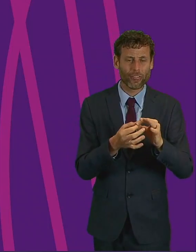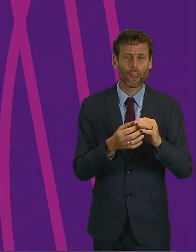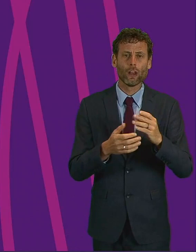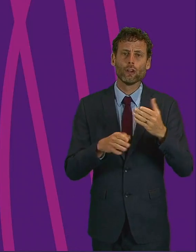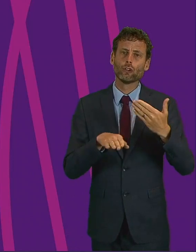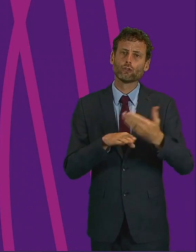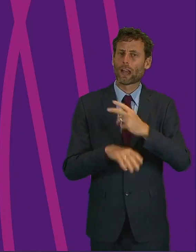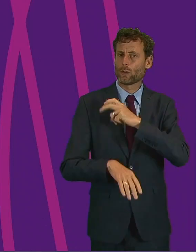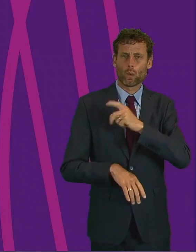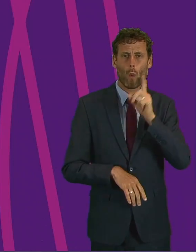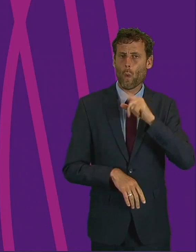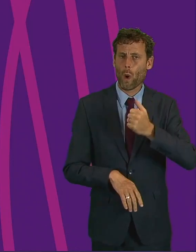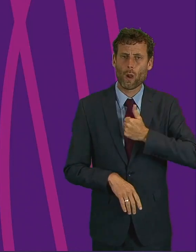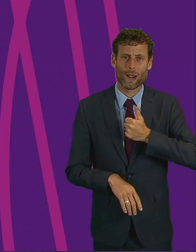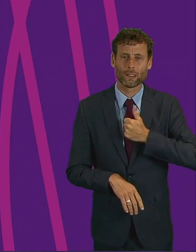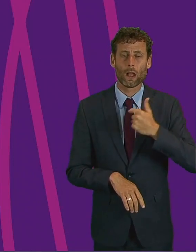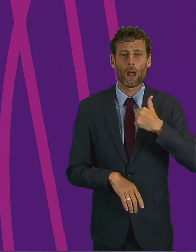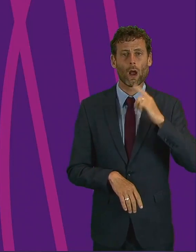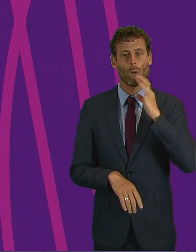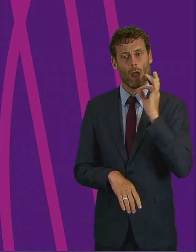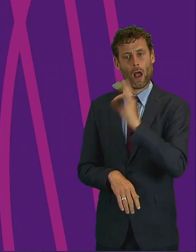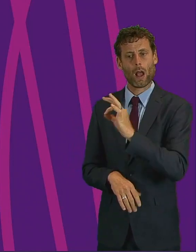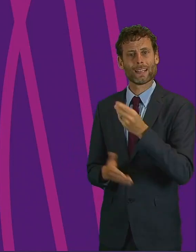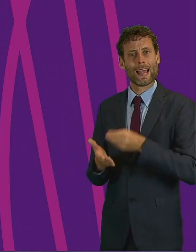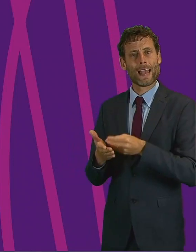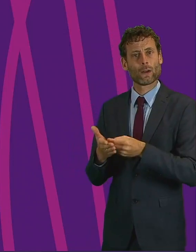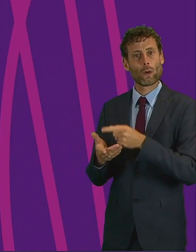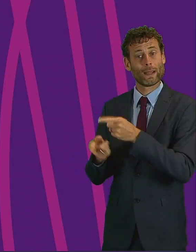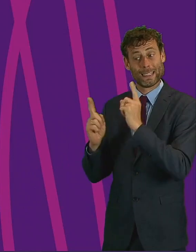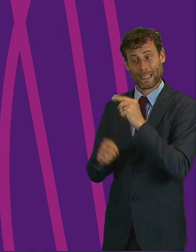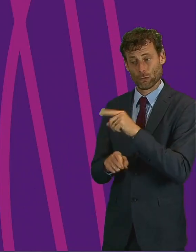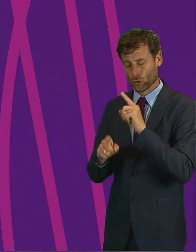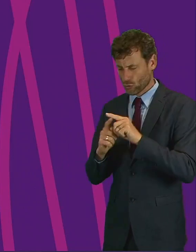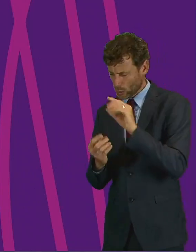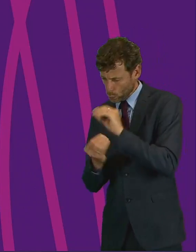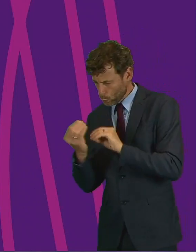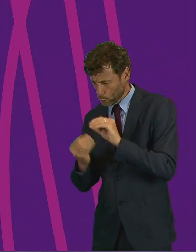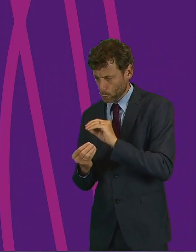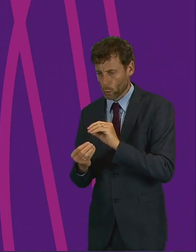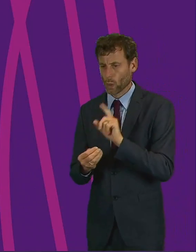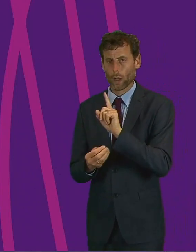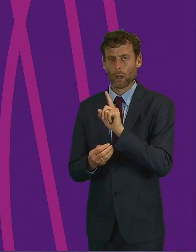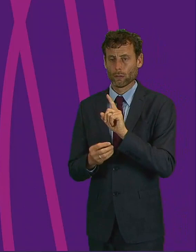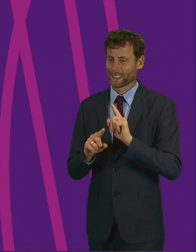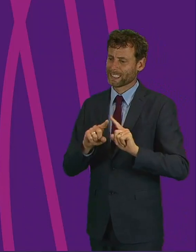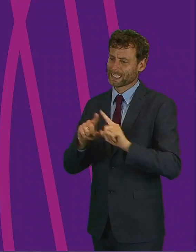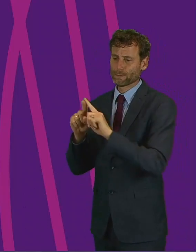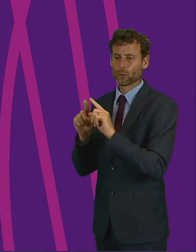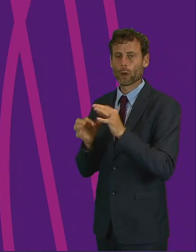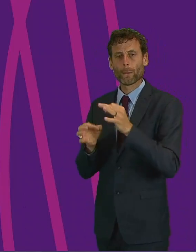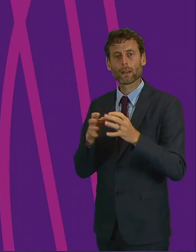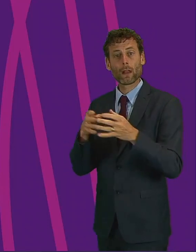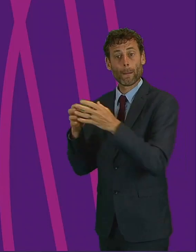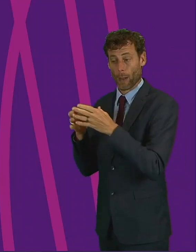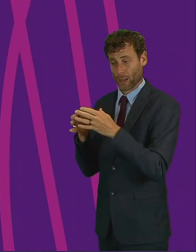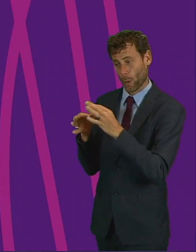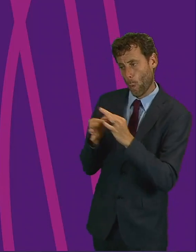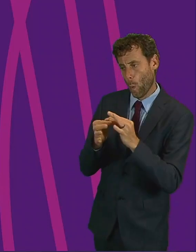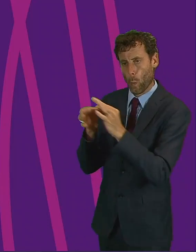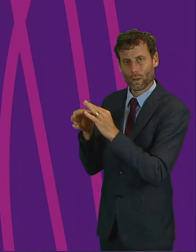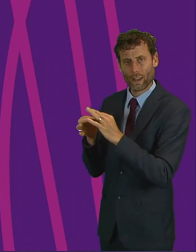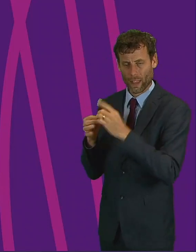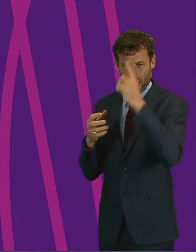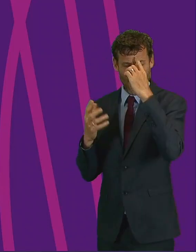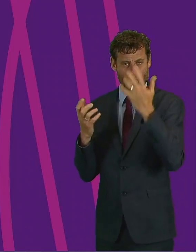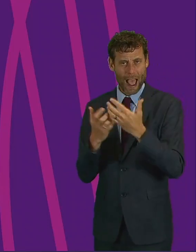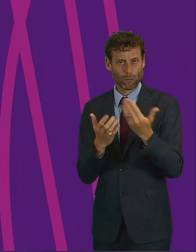unions. I will ask the Economy Secretary to look at pulling together a cross-party approach so that we can all work together to try to protect